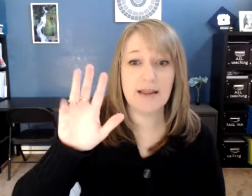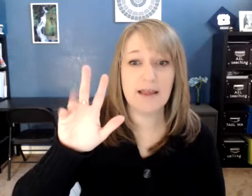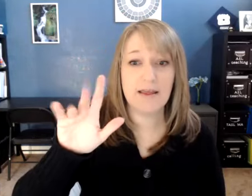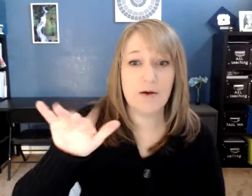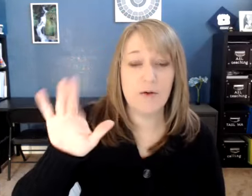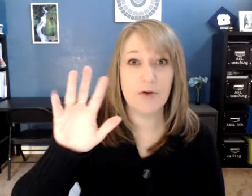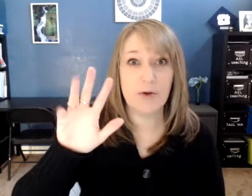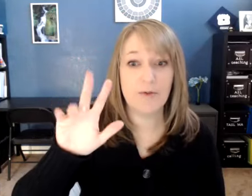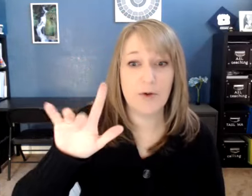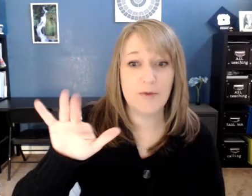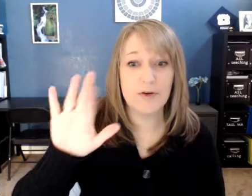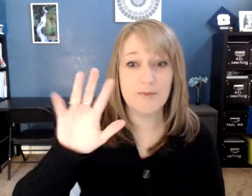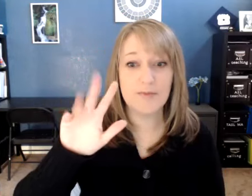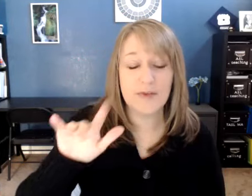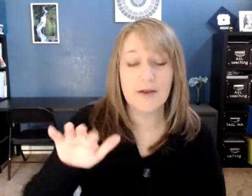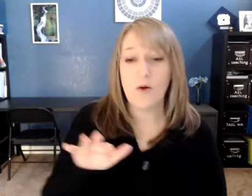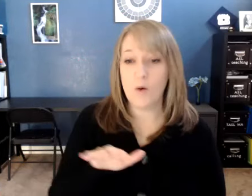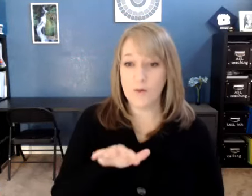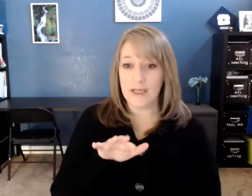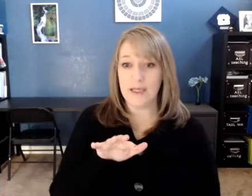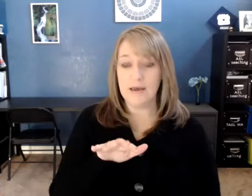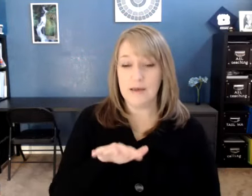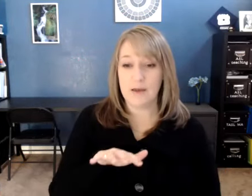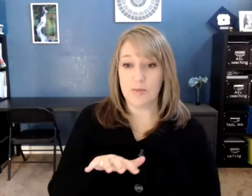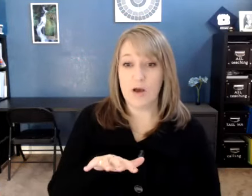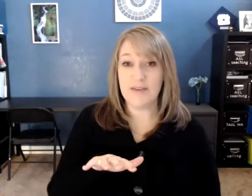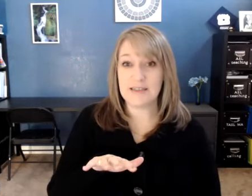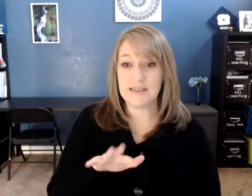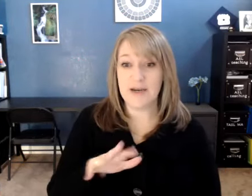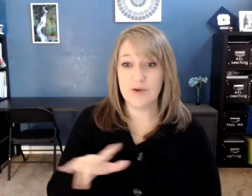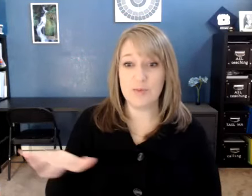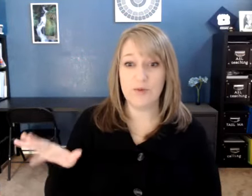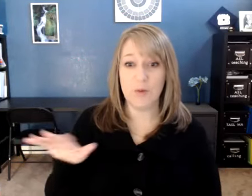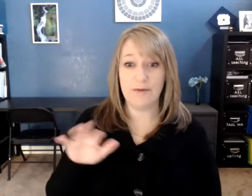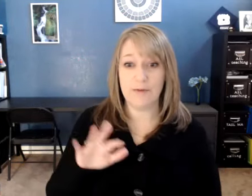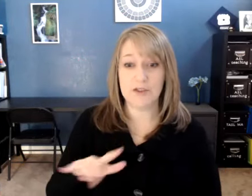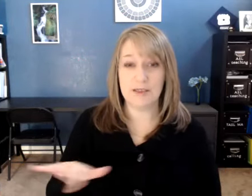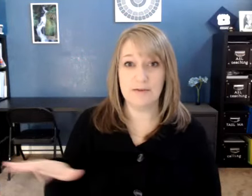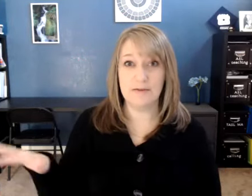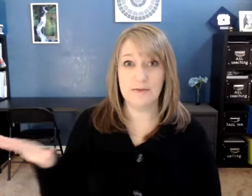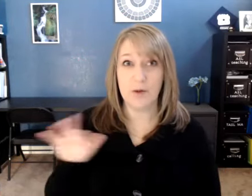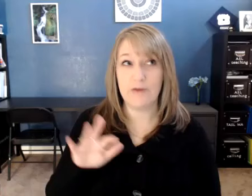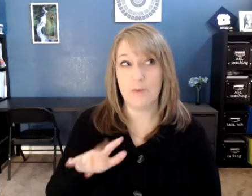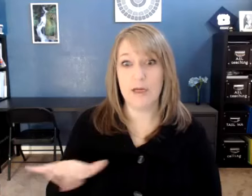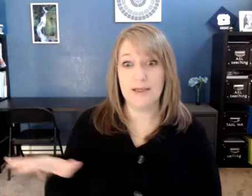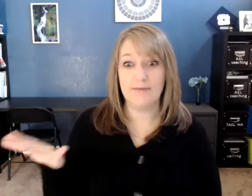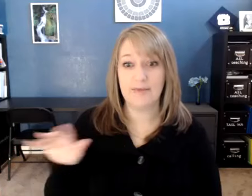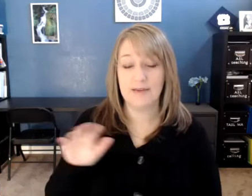like that over and over and over. Only your palm faces down and you move away from yourself, away from your body.